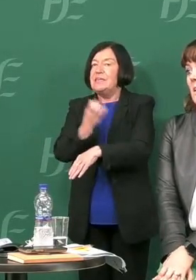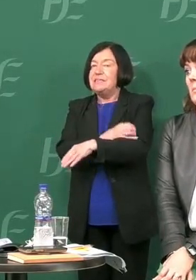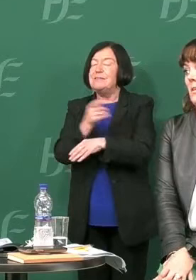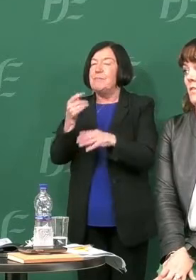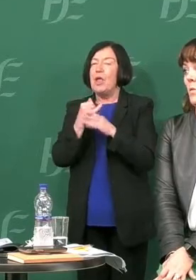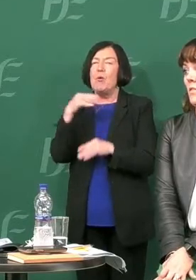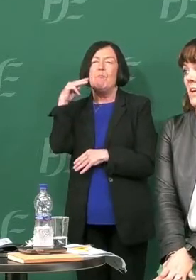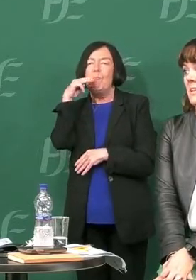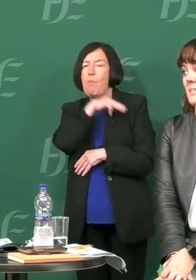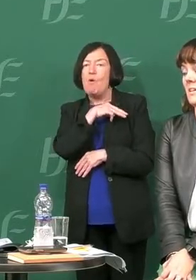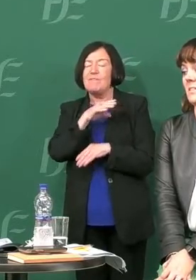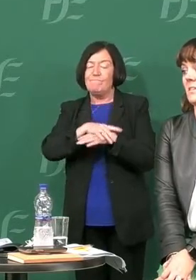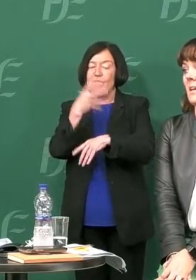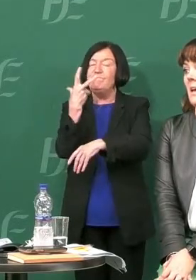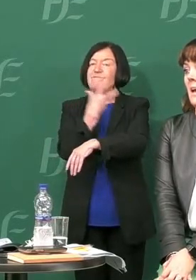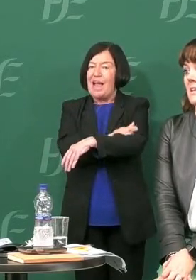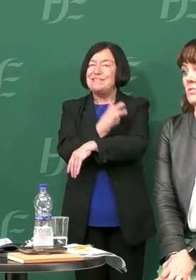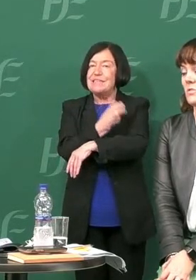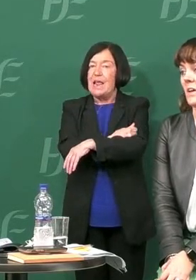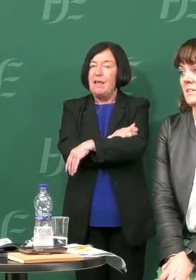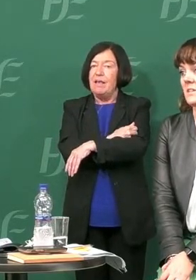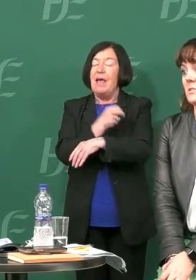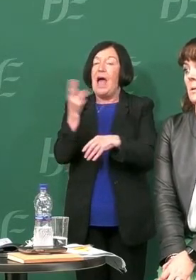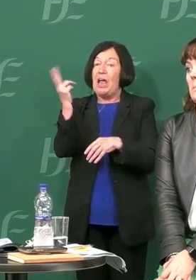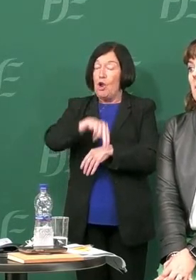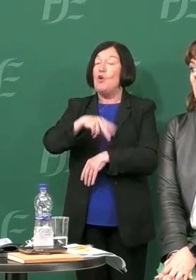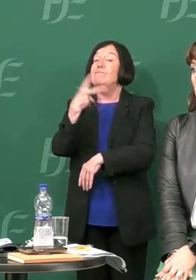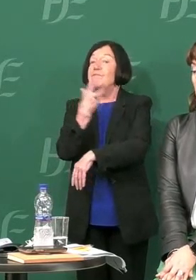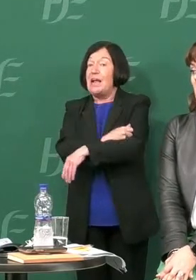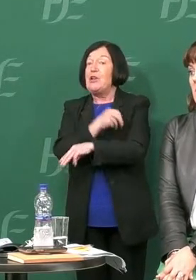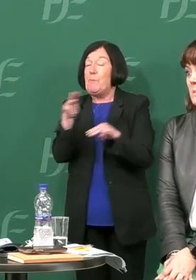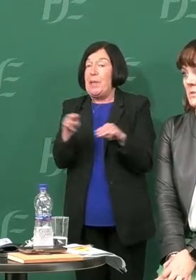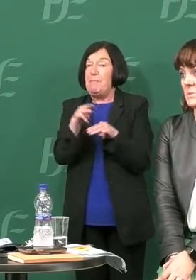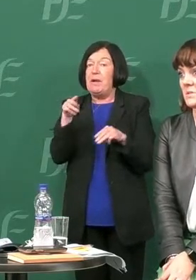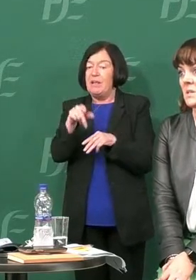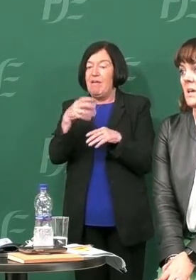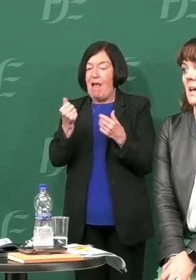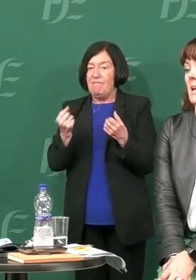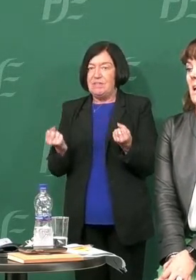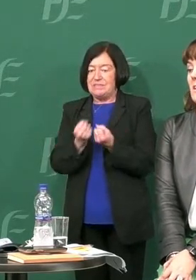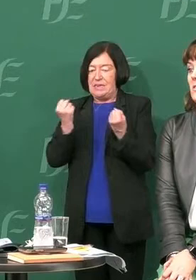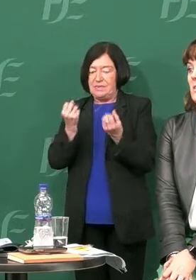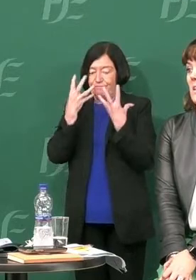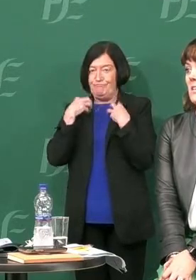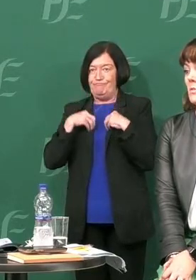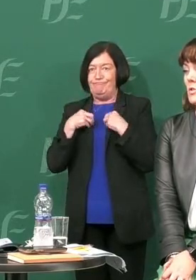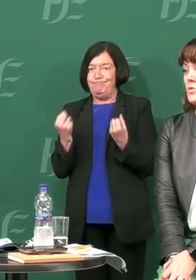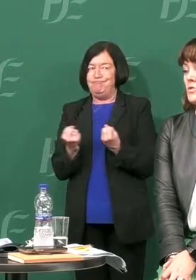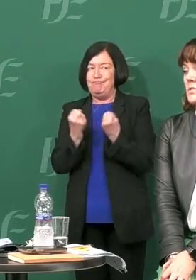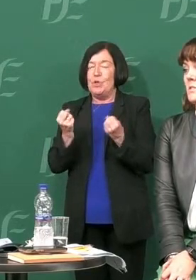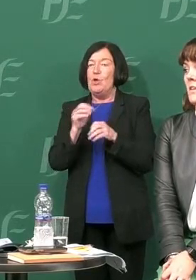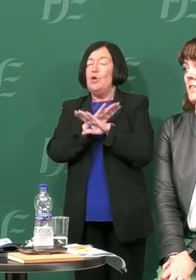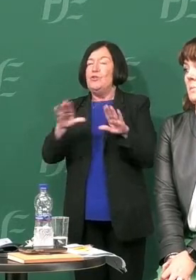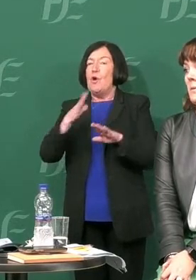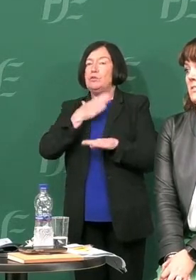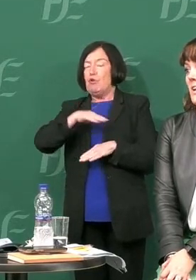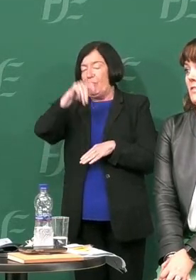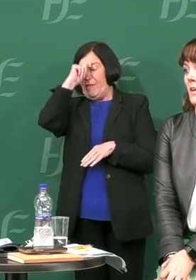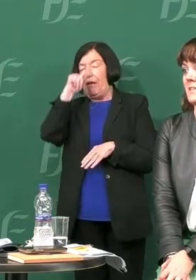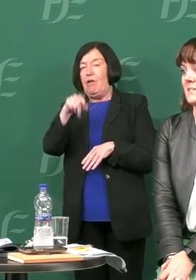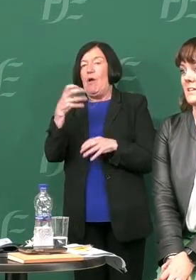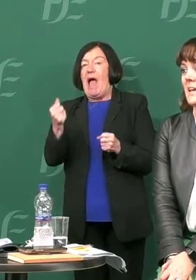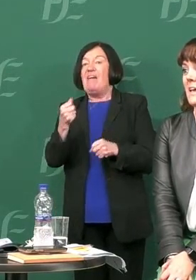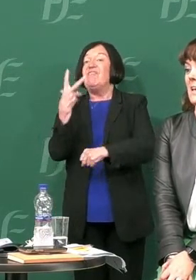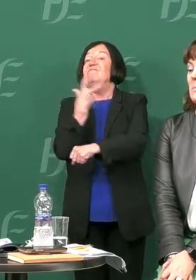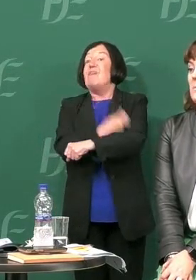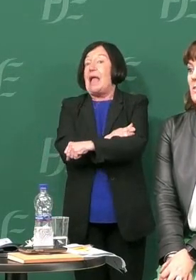important for vaccinated and unvaccinated people if there are symptoms. And don't just think that because you have